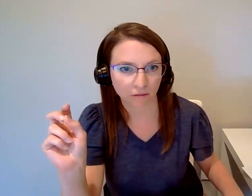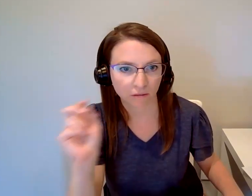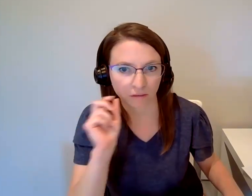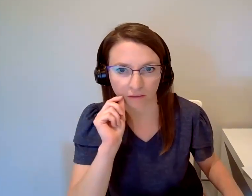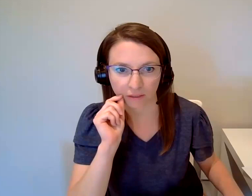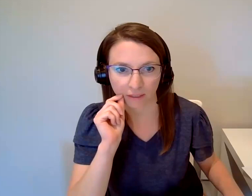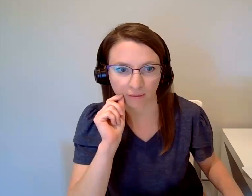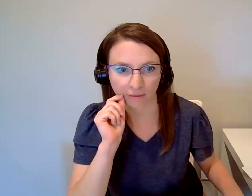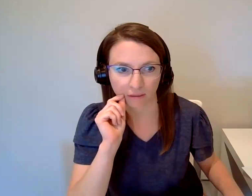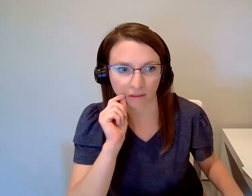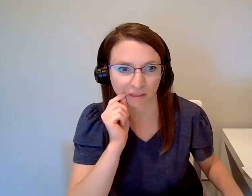Let's see.